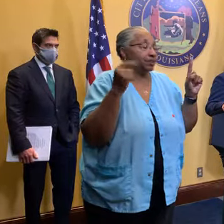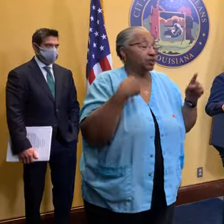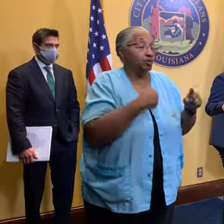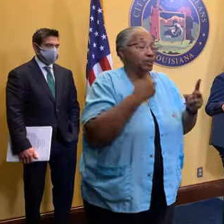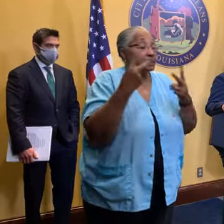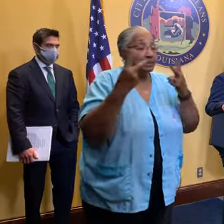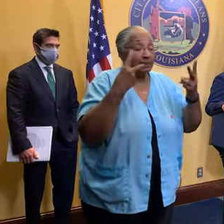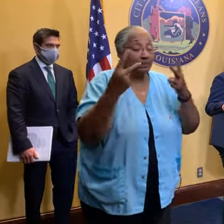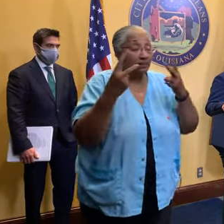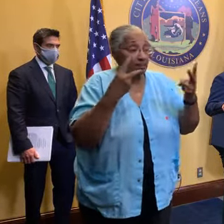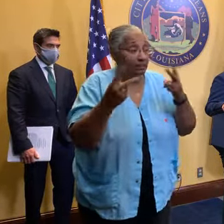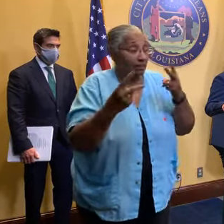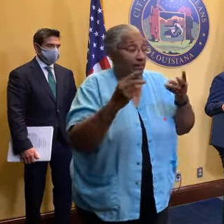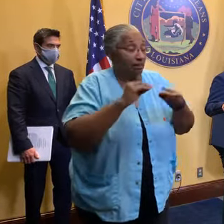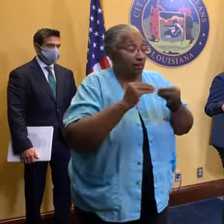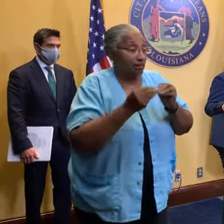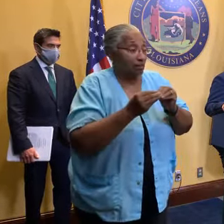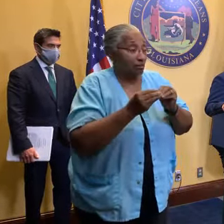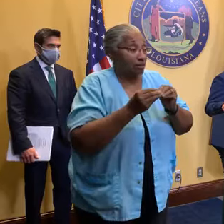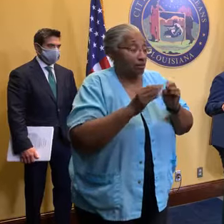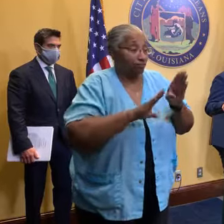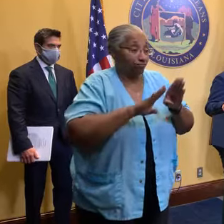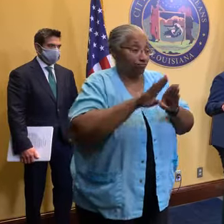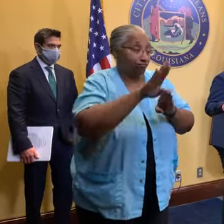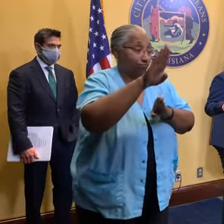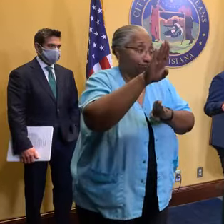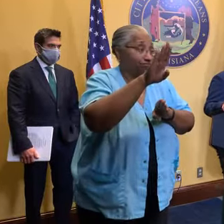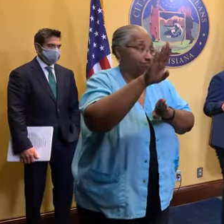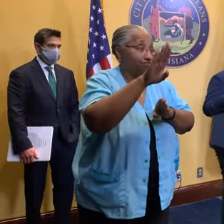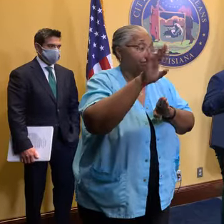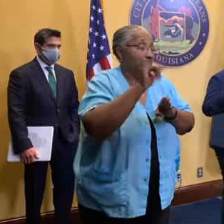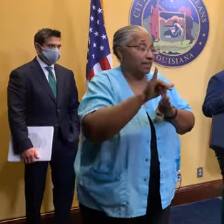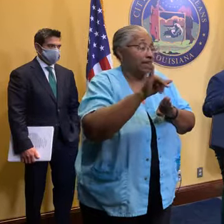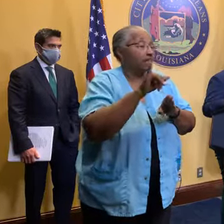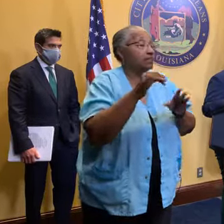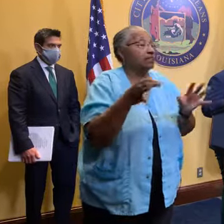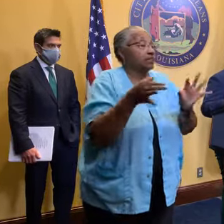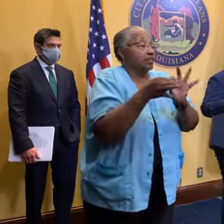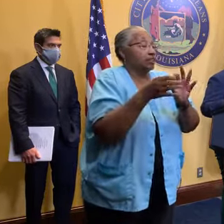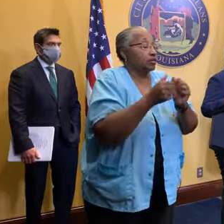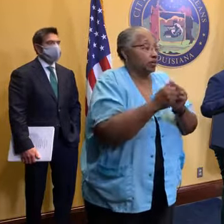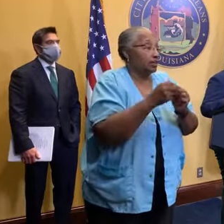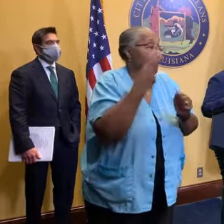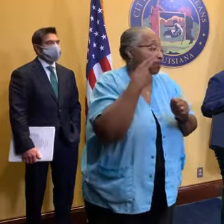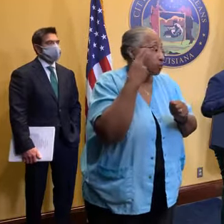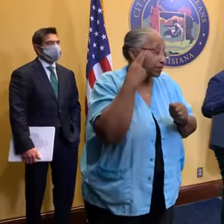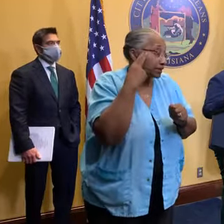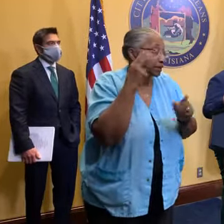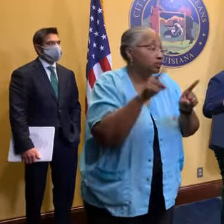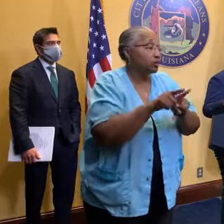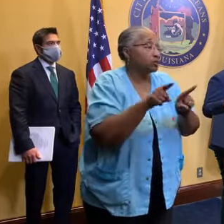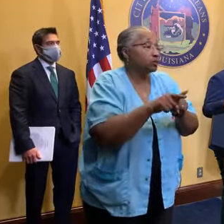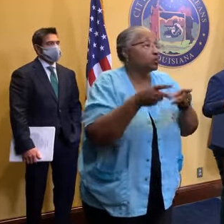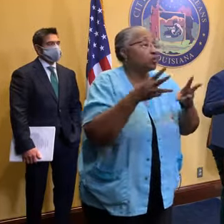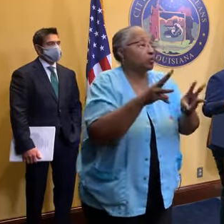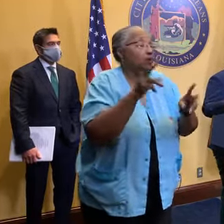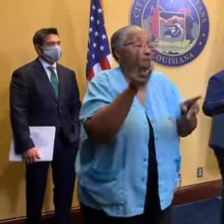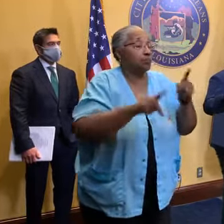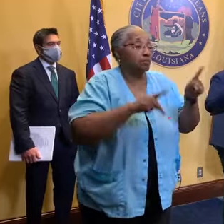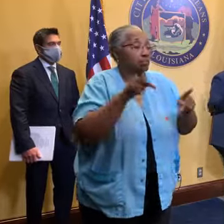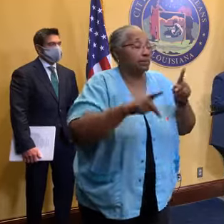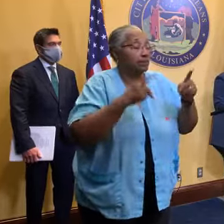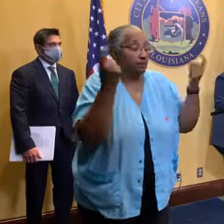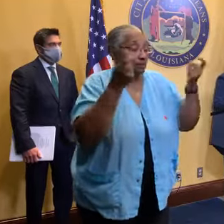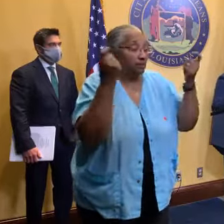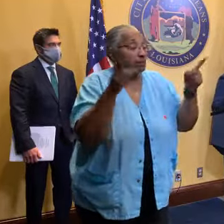see the spike that we do believe was associated not only with Halloween and how folks celebrated that,